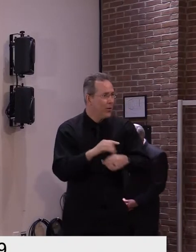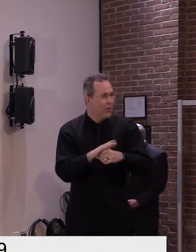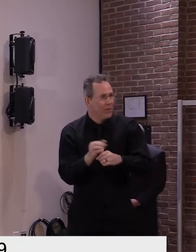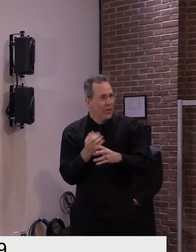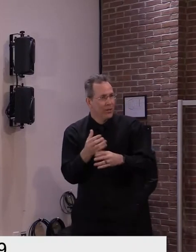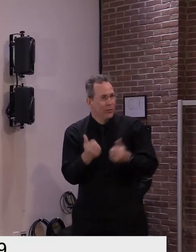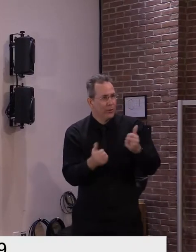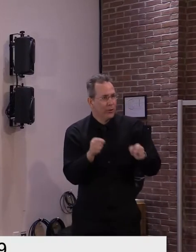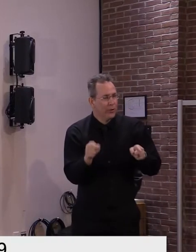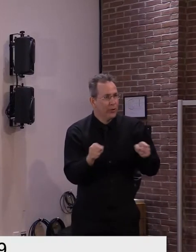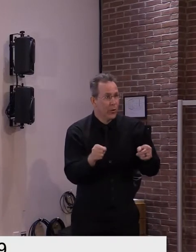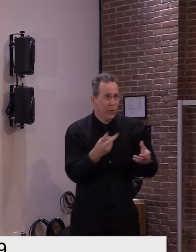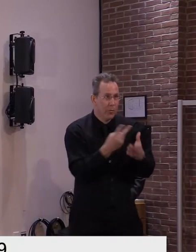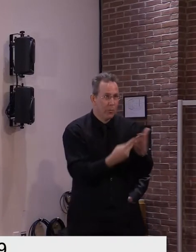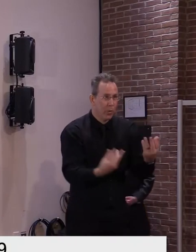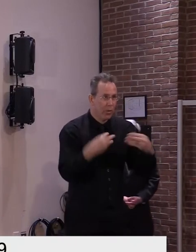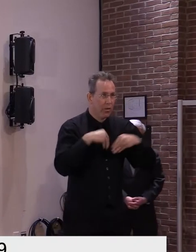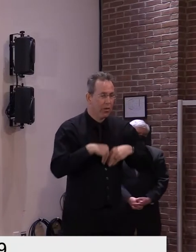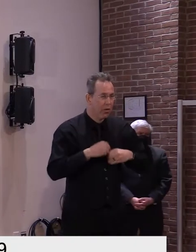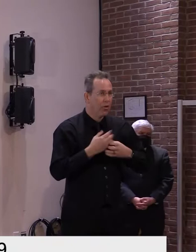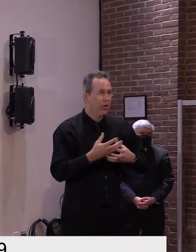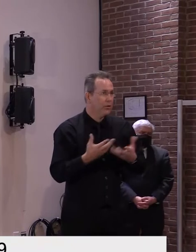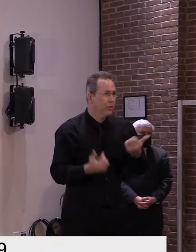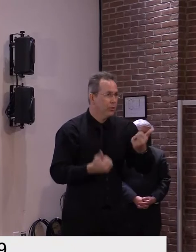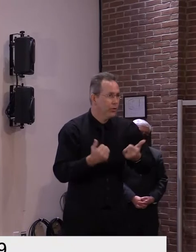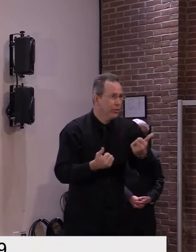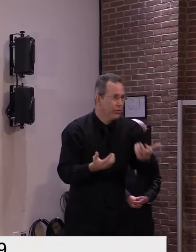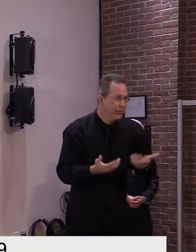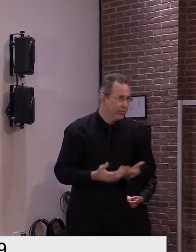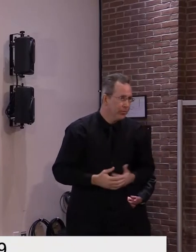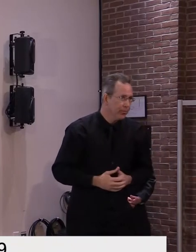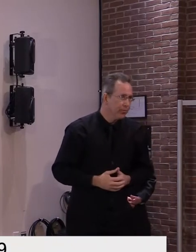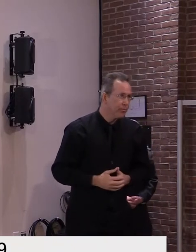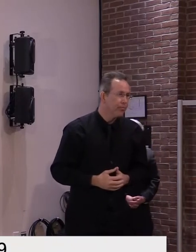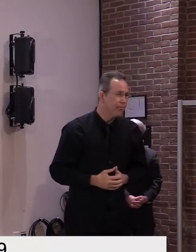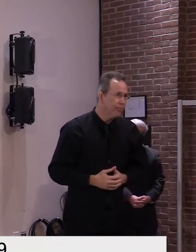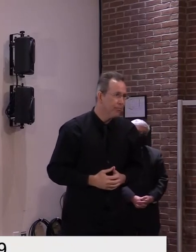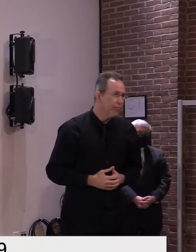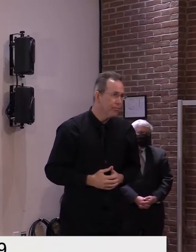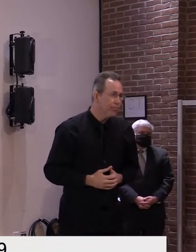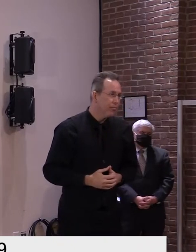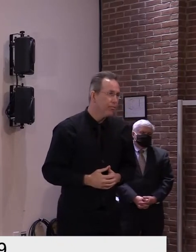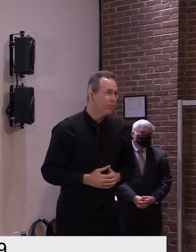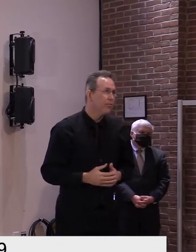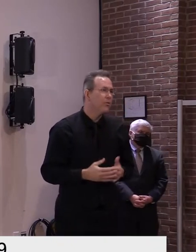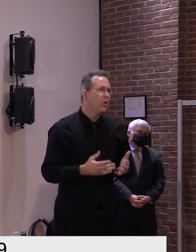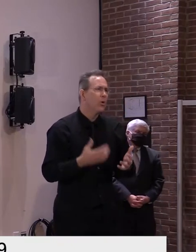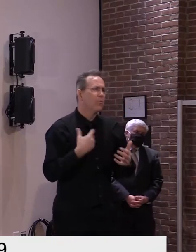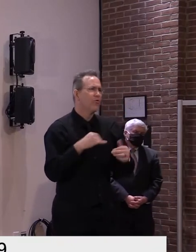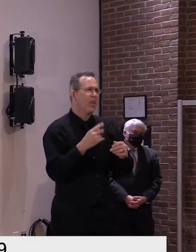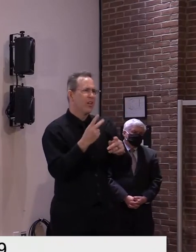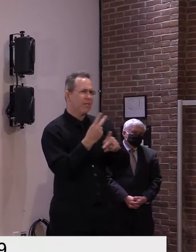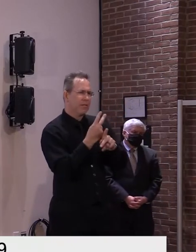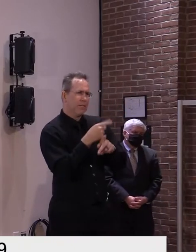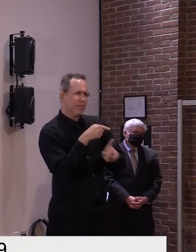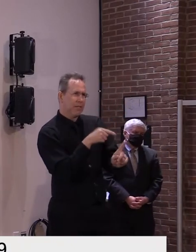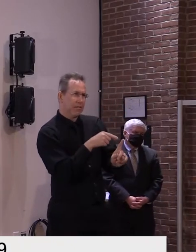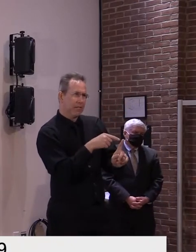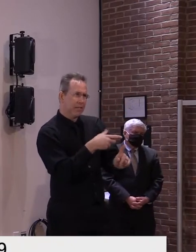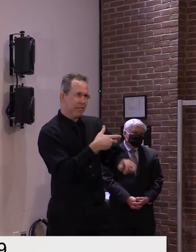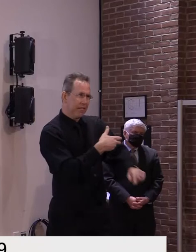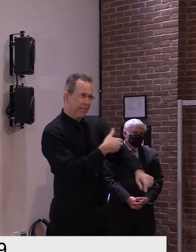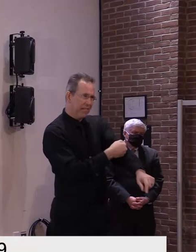And you're trying to use a vaccine to prevent an illness that might cause a serious blood clot, and you certainly don't want the vaccine to do